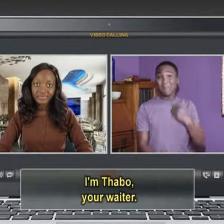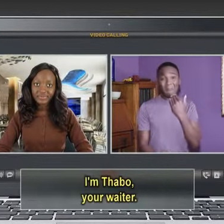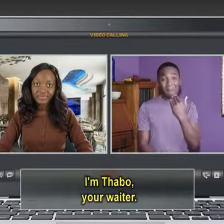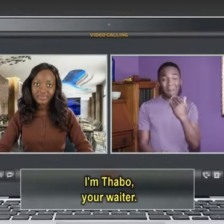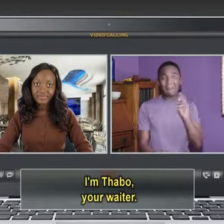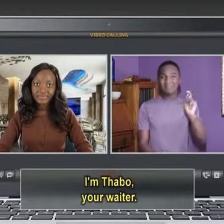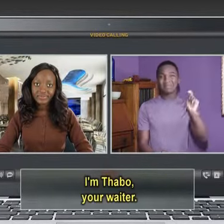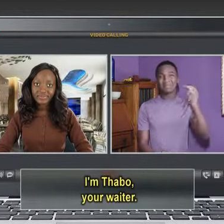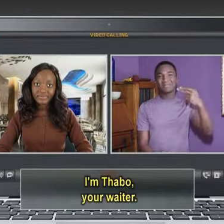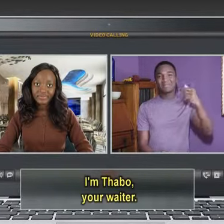I'm Tabu, your waiter.